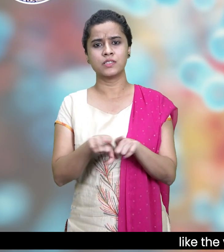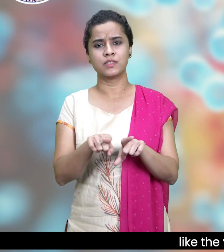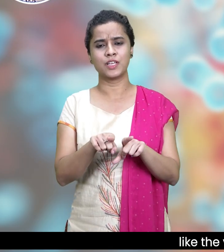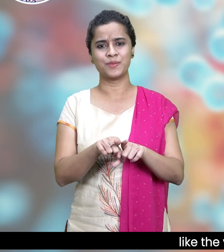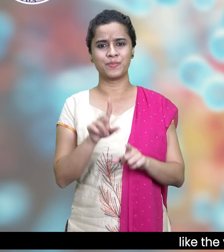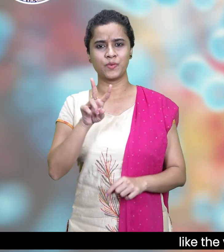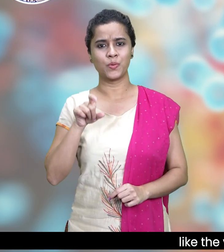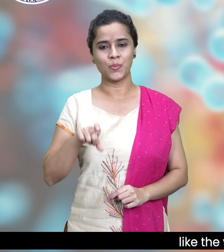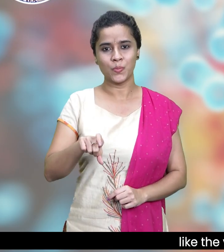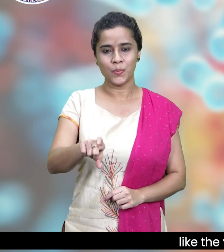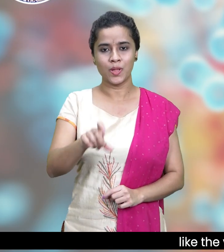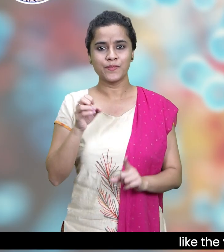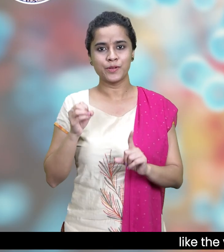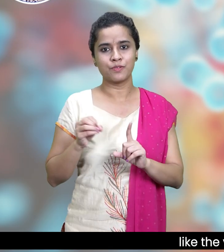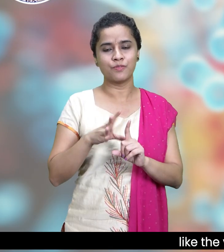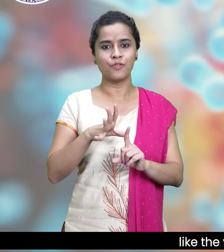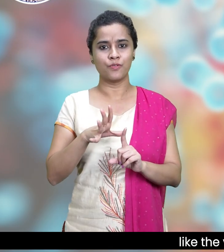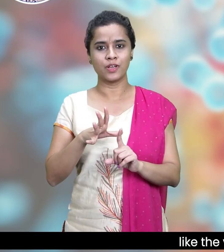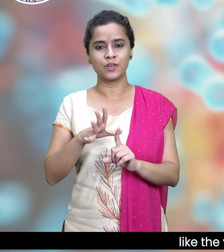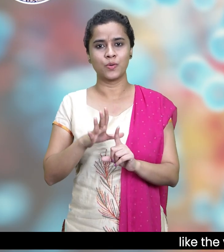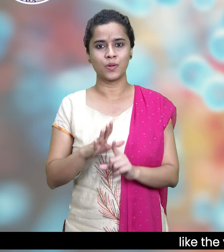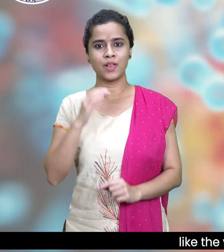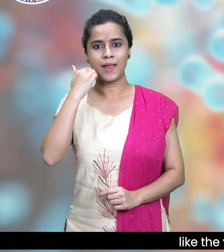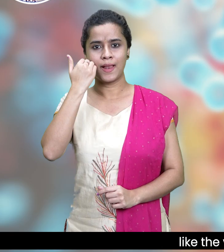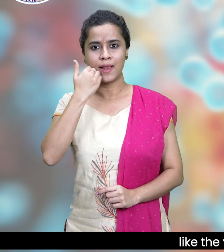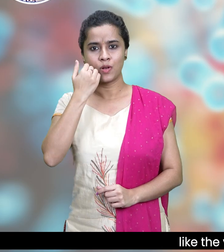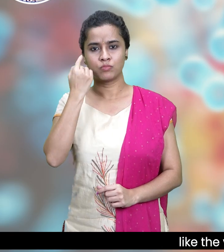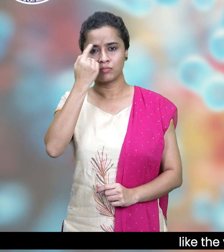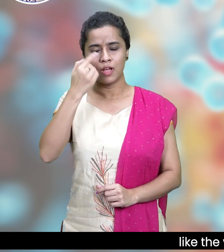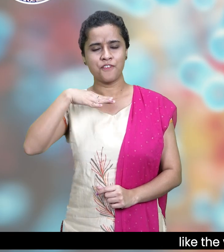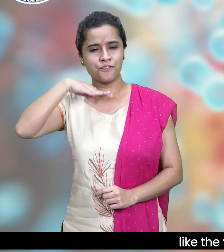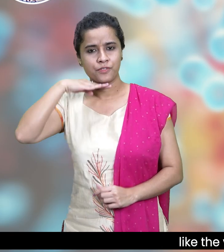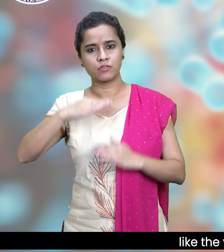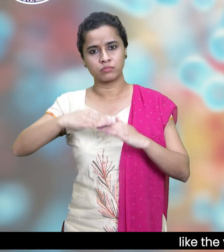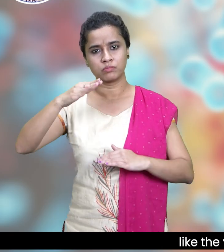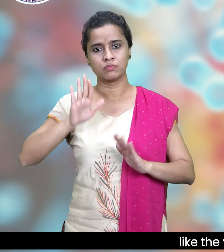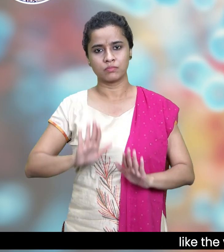viruses that cause jaundice.